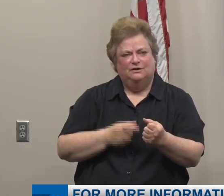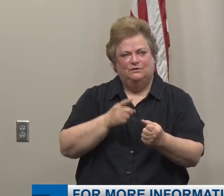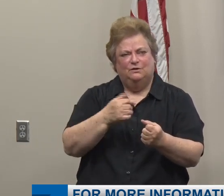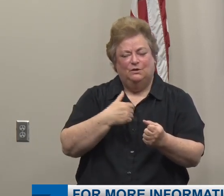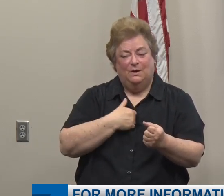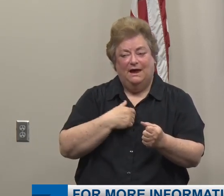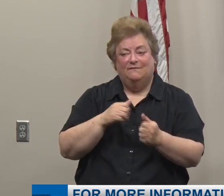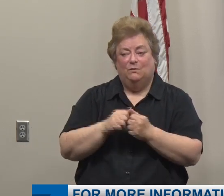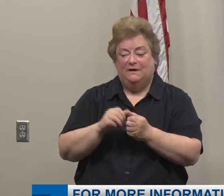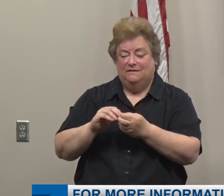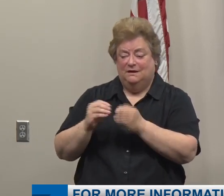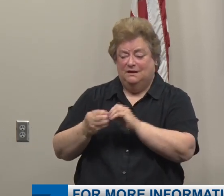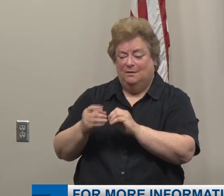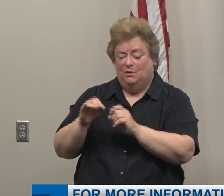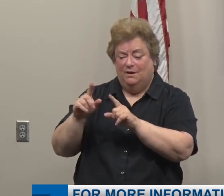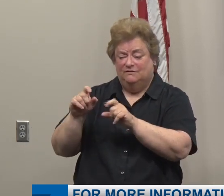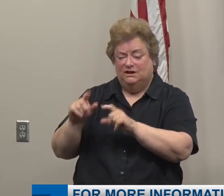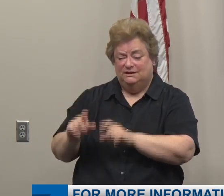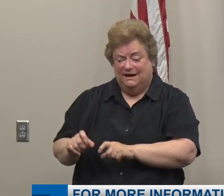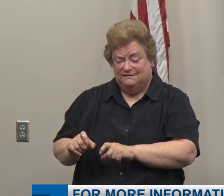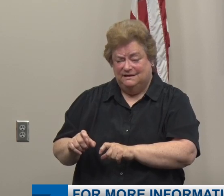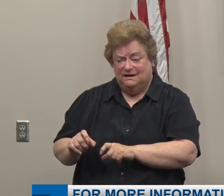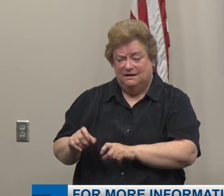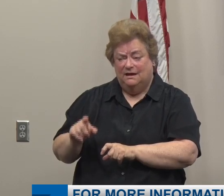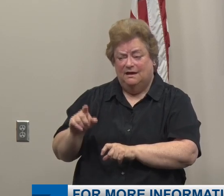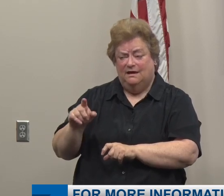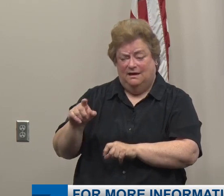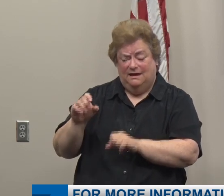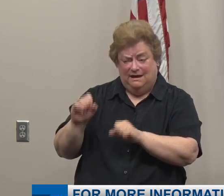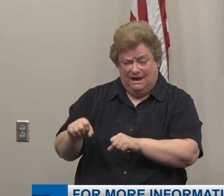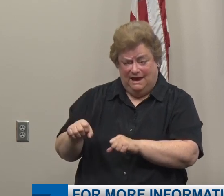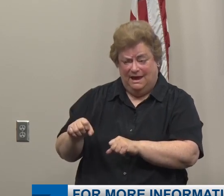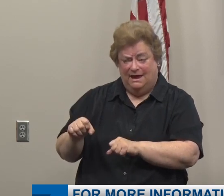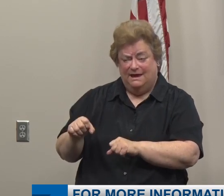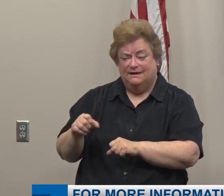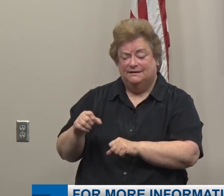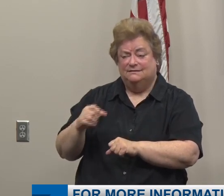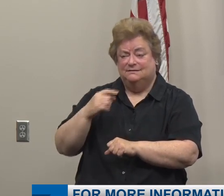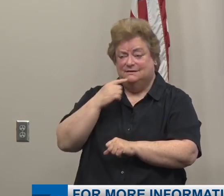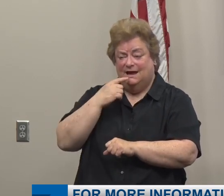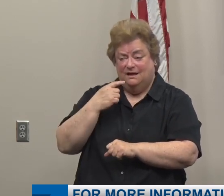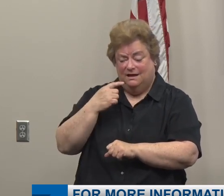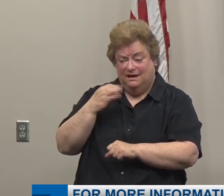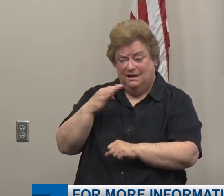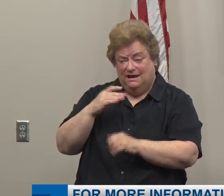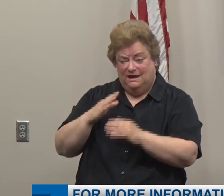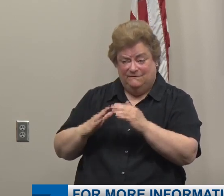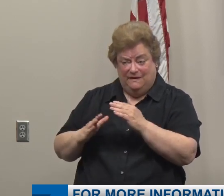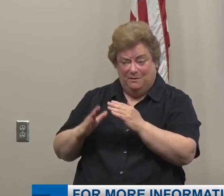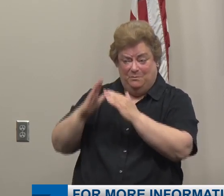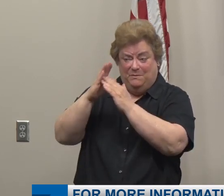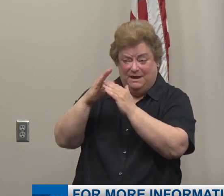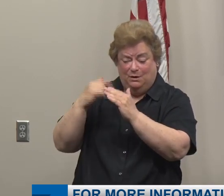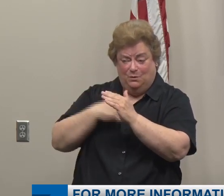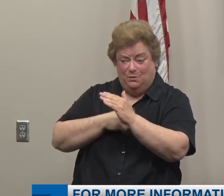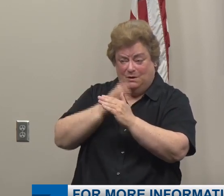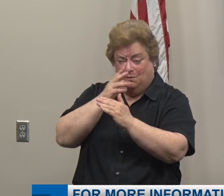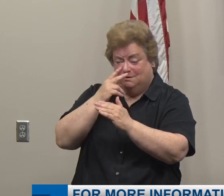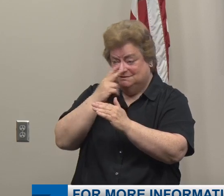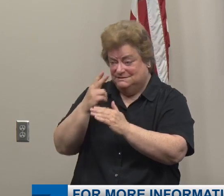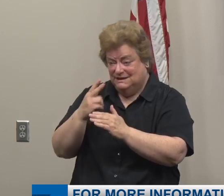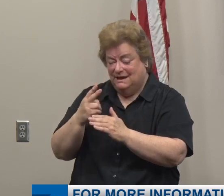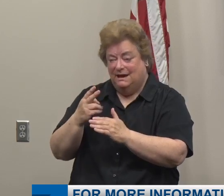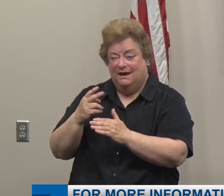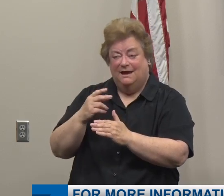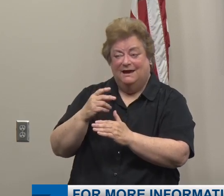testing available to really tell you if the peak we will see it has a true peak and not may be a